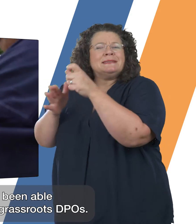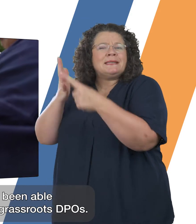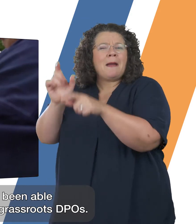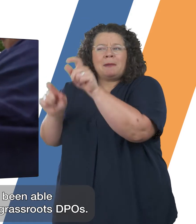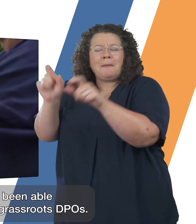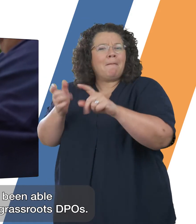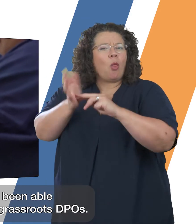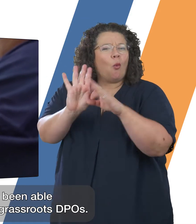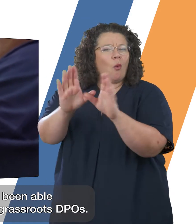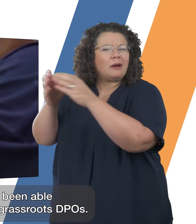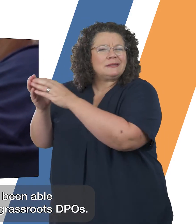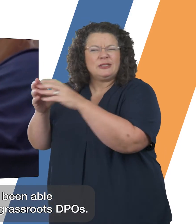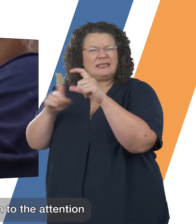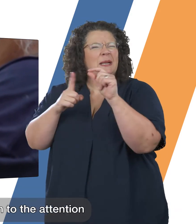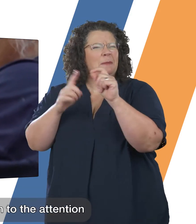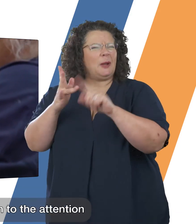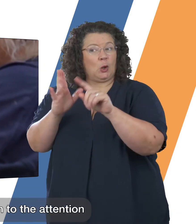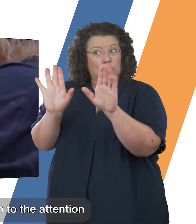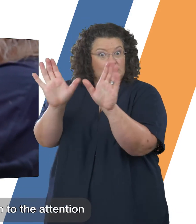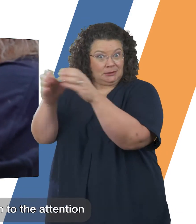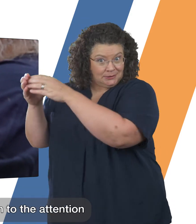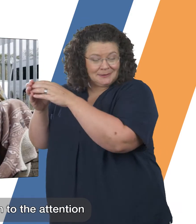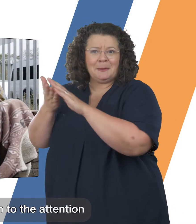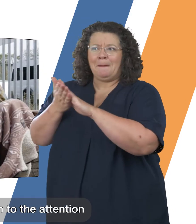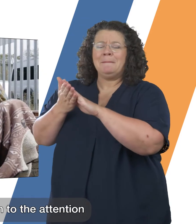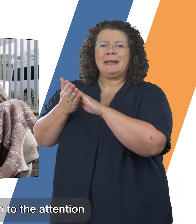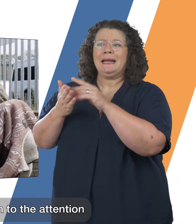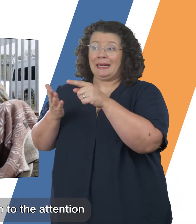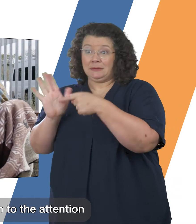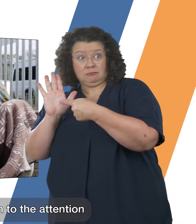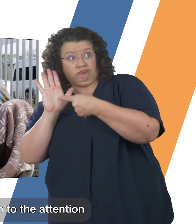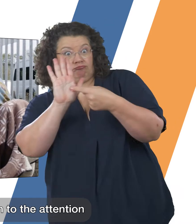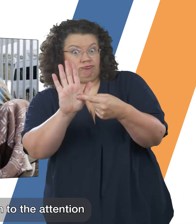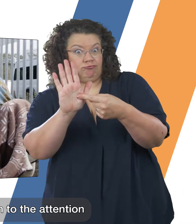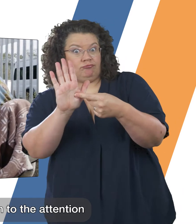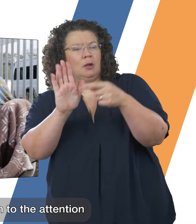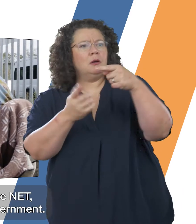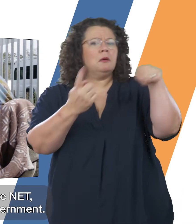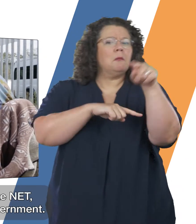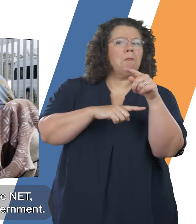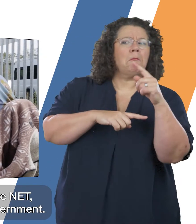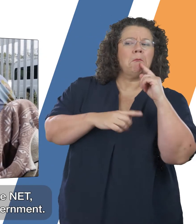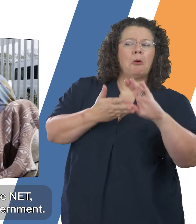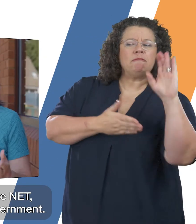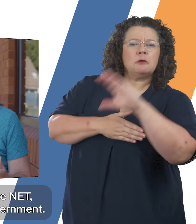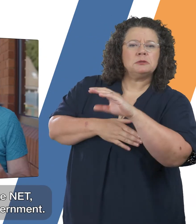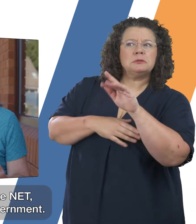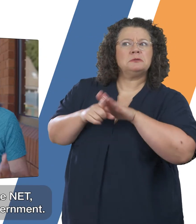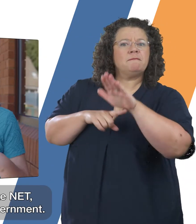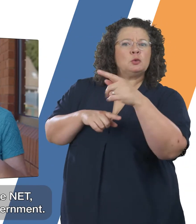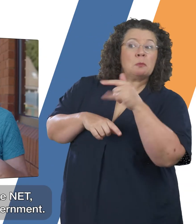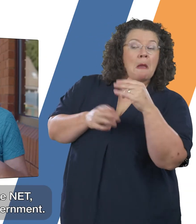the work of grassroots DPOs. I think it's brought them to the attention of funders like